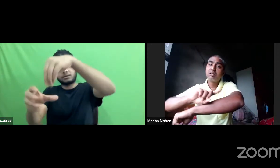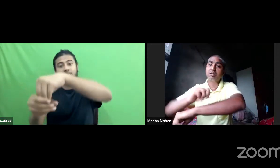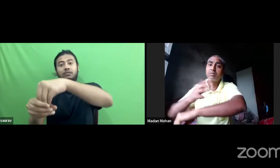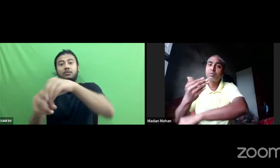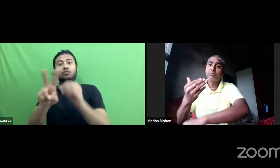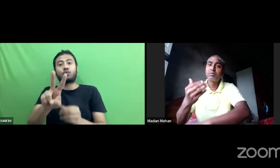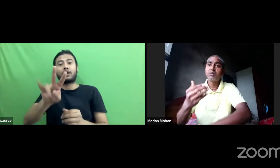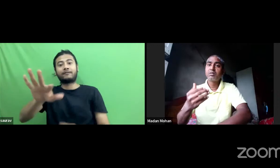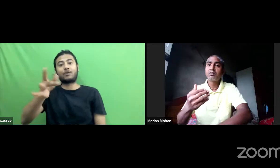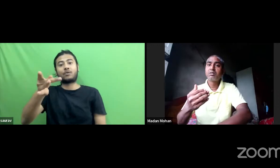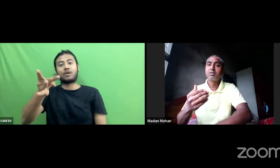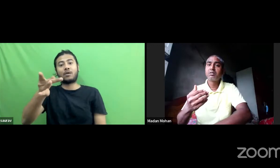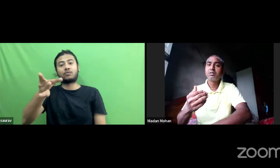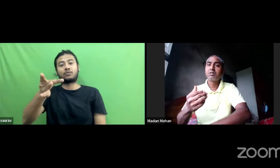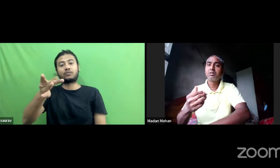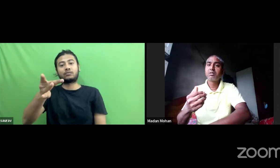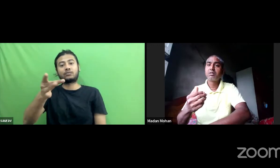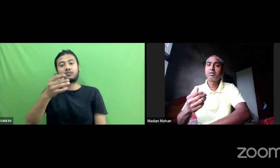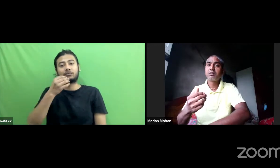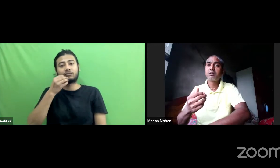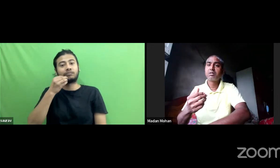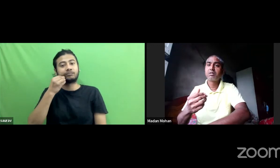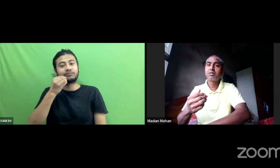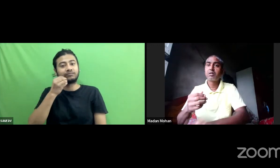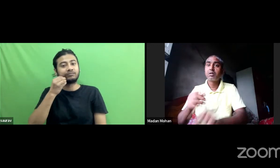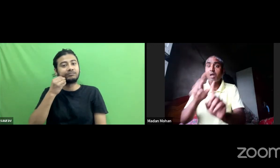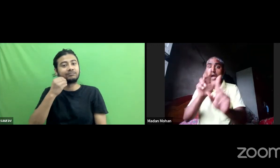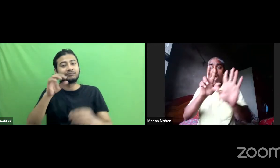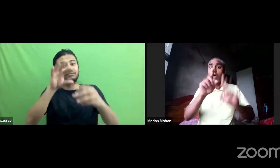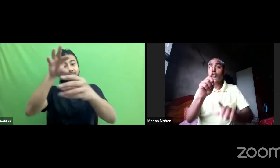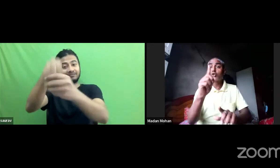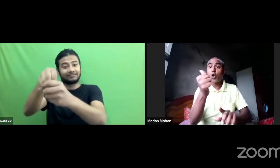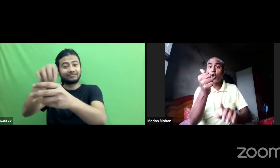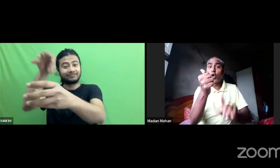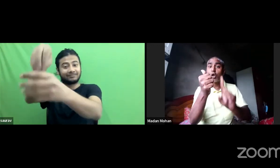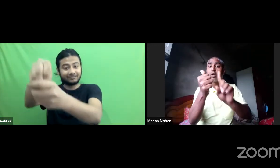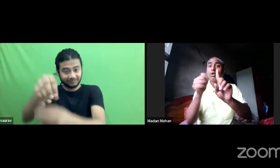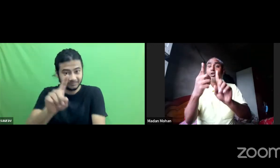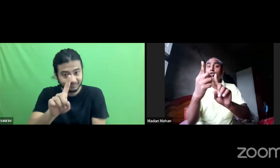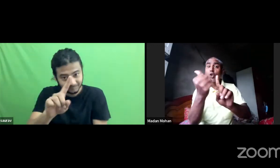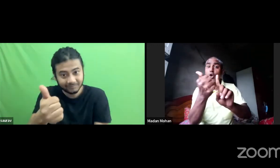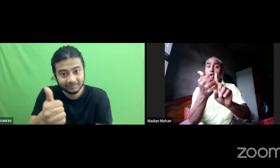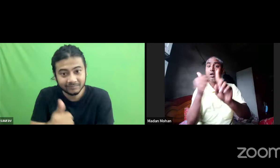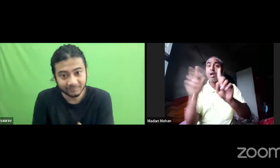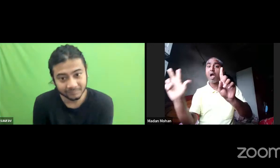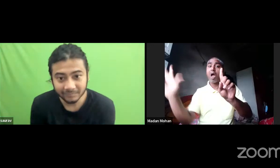So or another thing is, suppose today I could do only 12 rounds, for example.